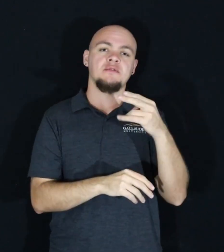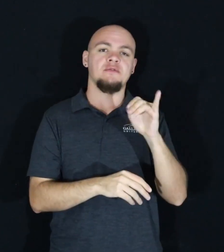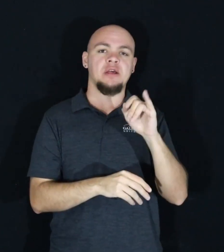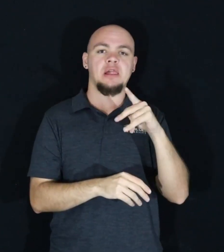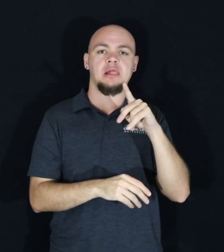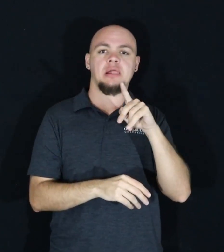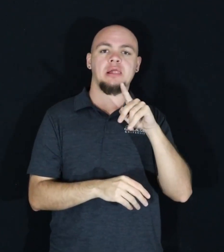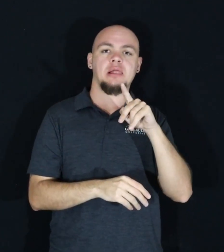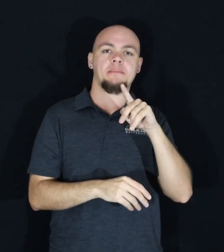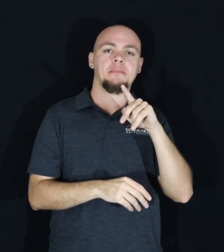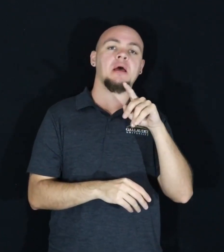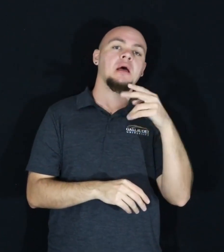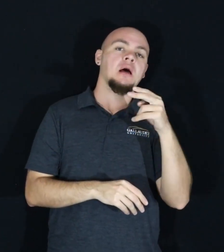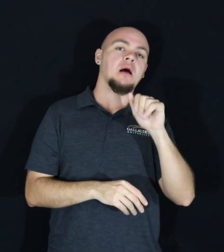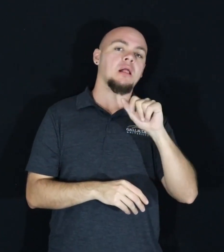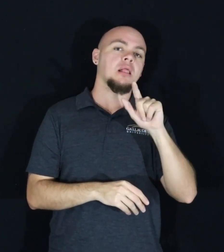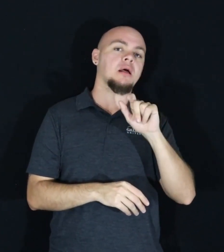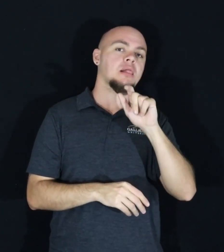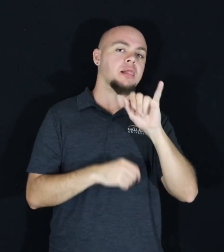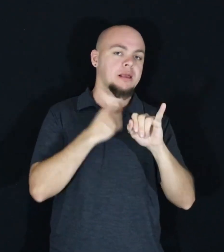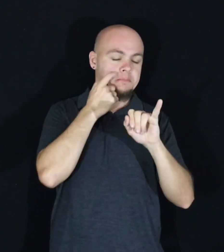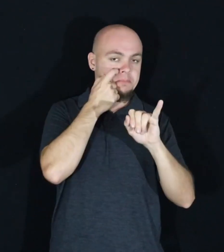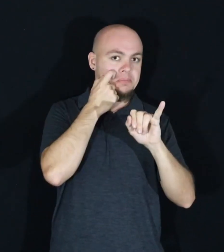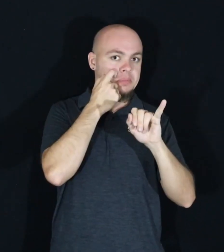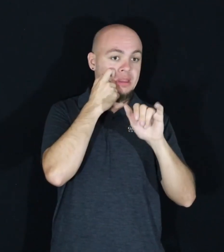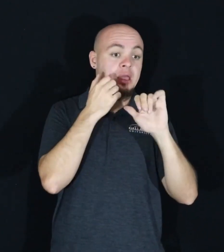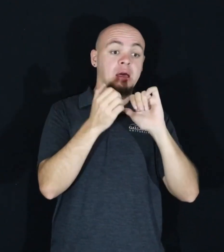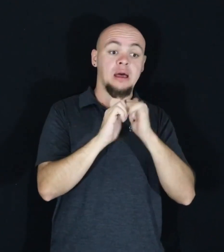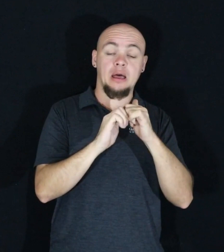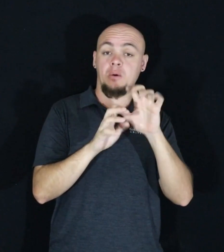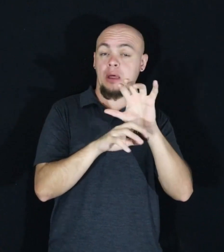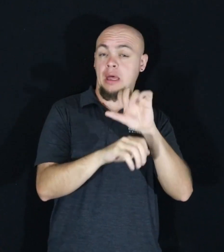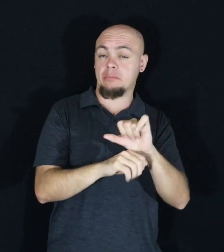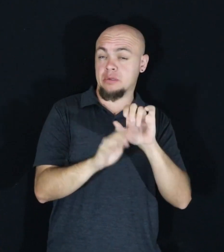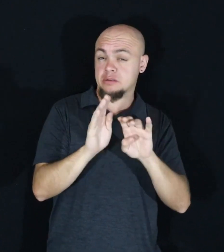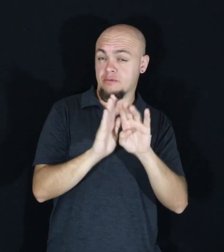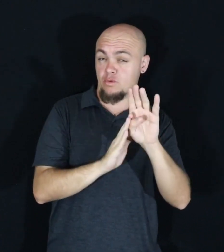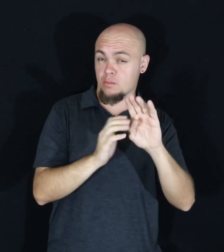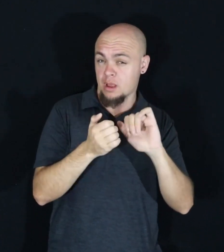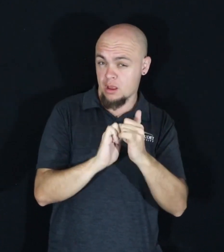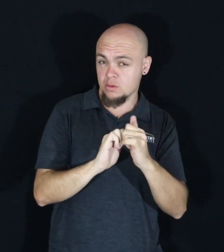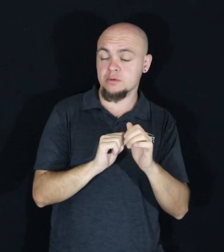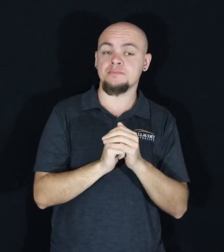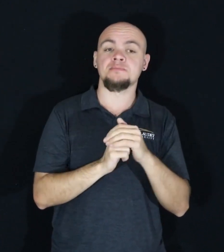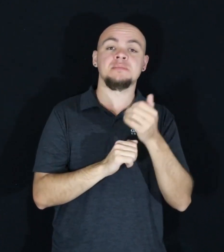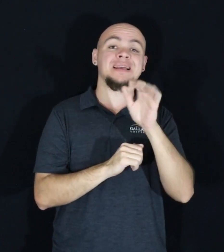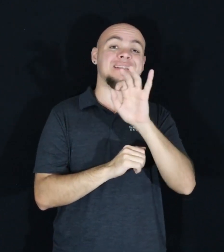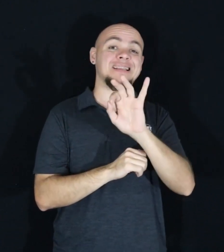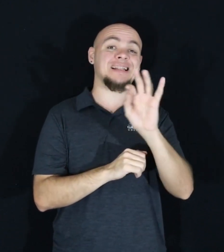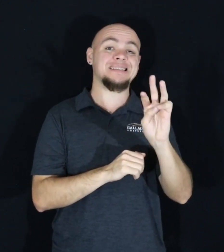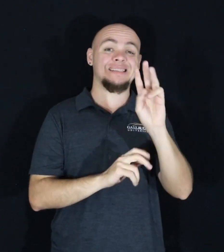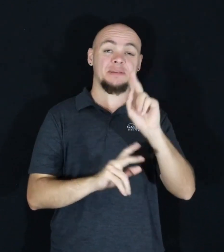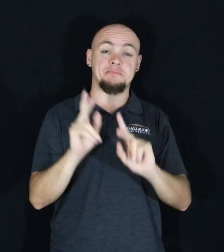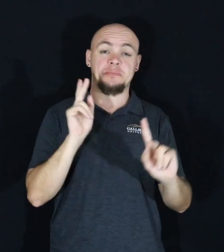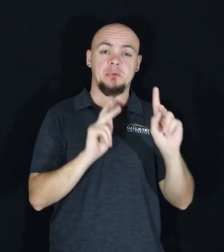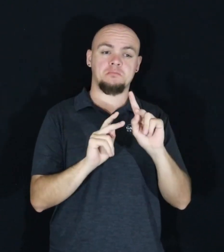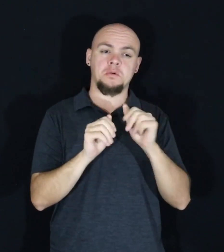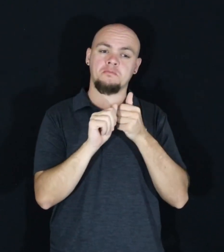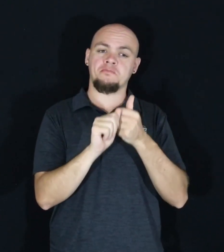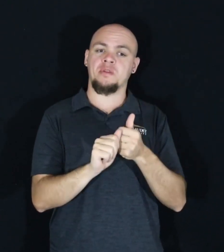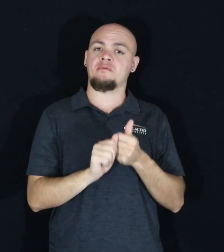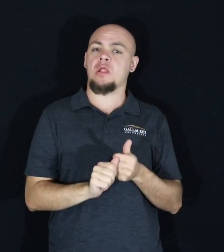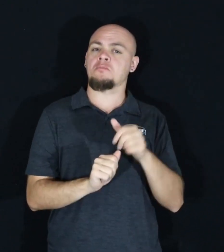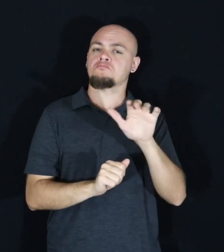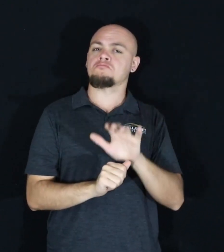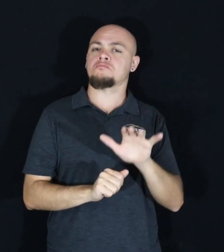Lally titled How Are Habits Formed? The study followed 96 people over a period